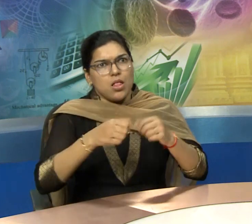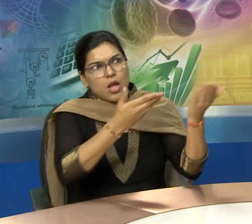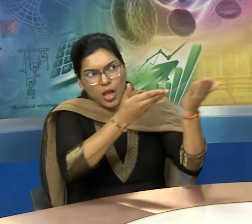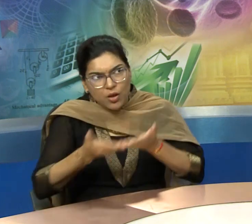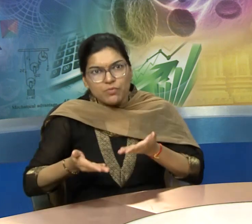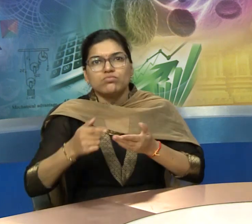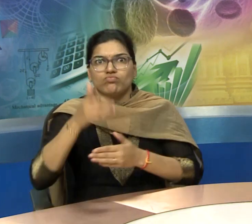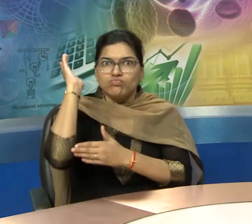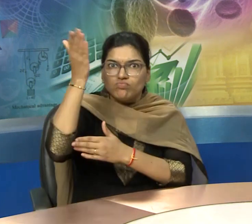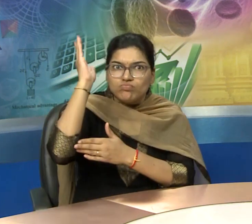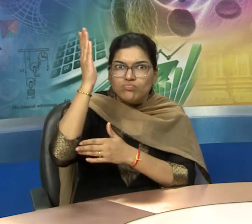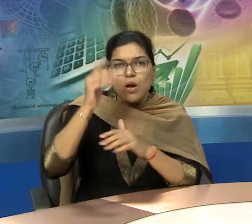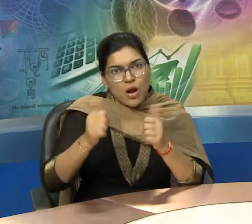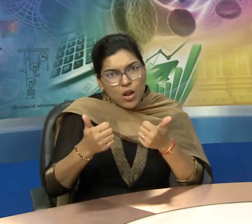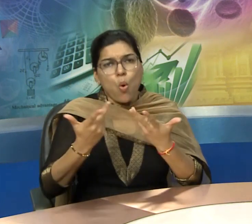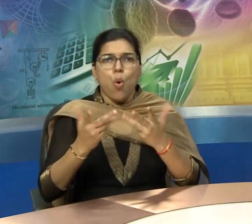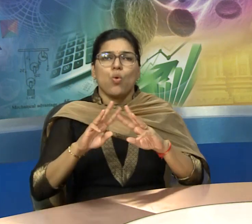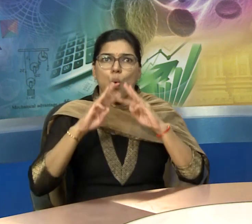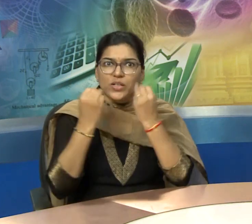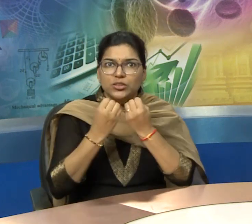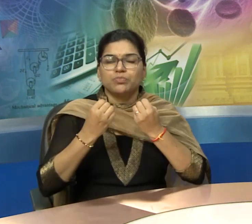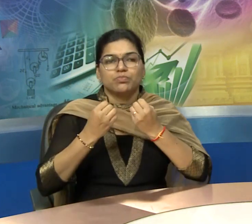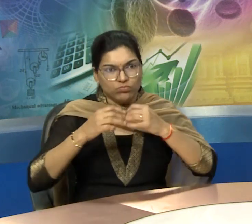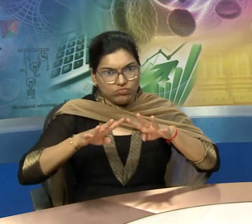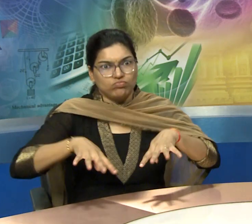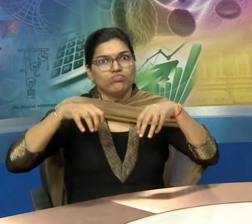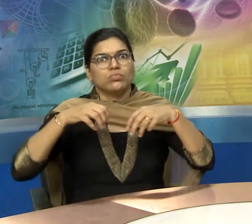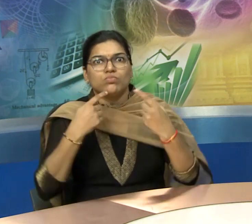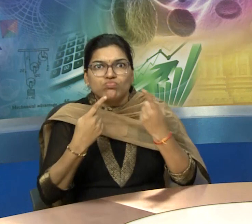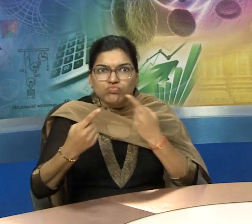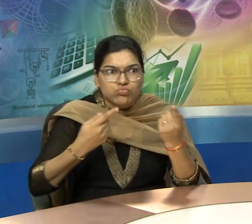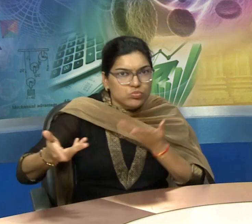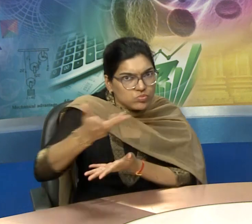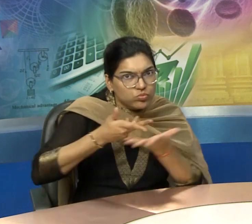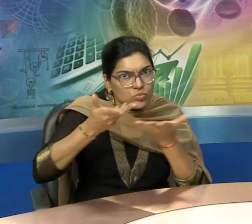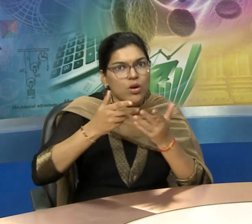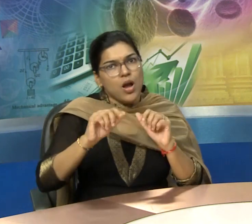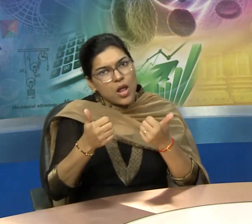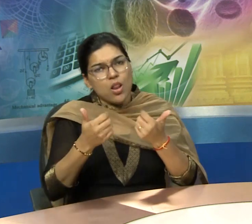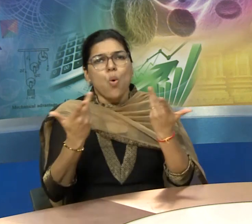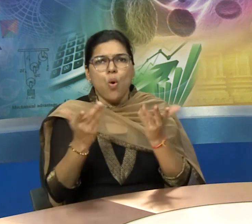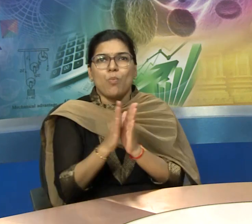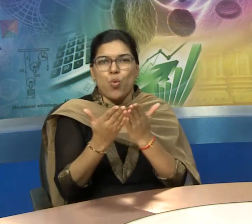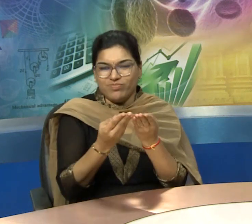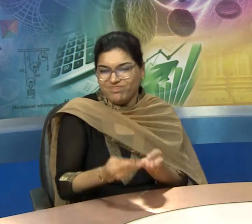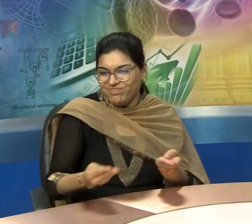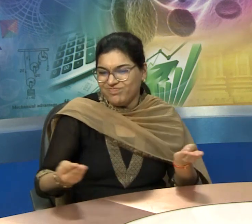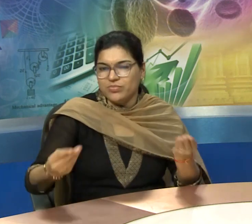extension activities like lectures, seminars, symposia, book